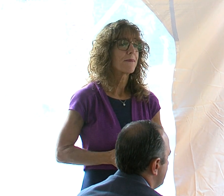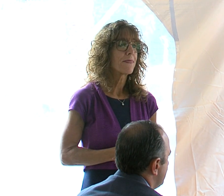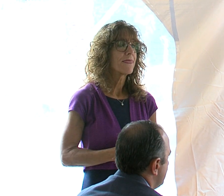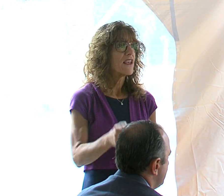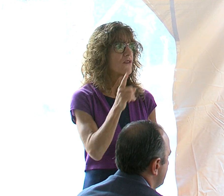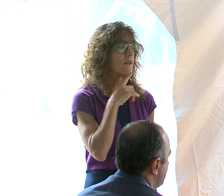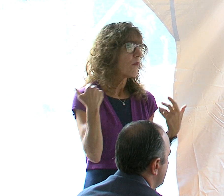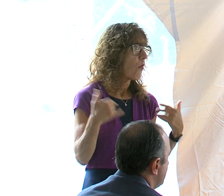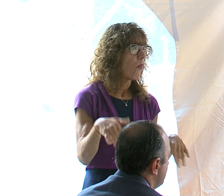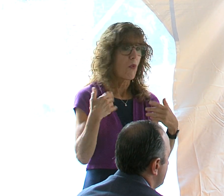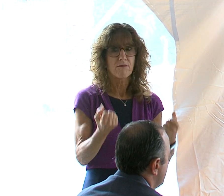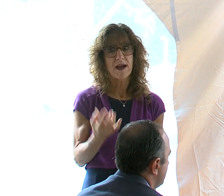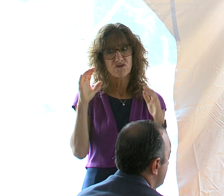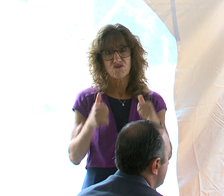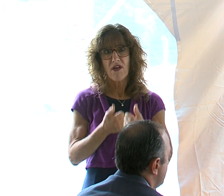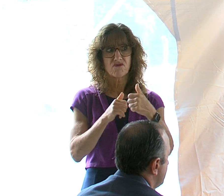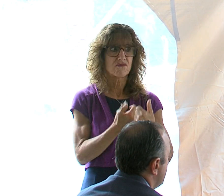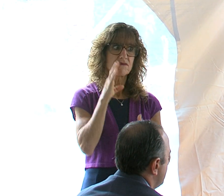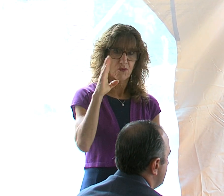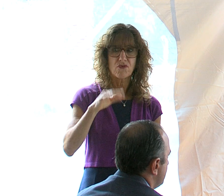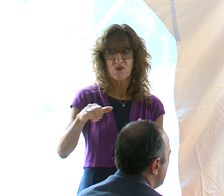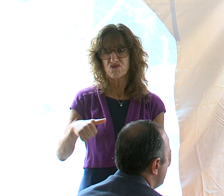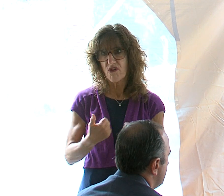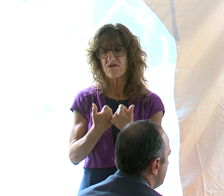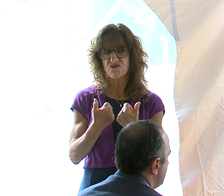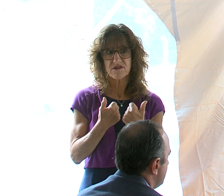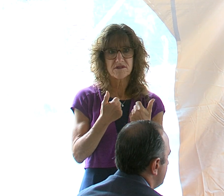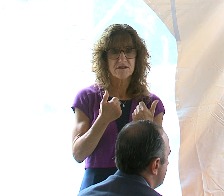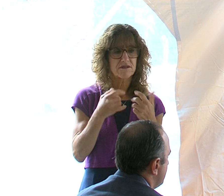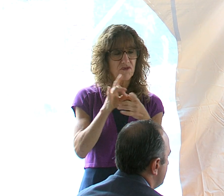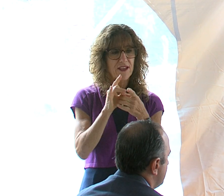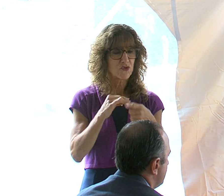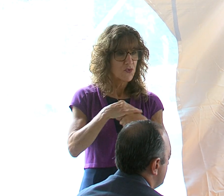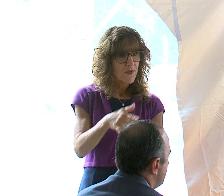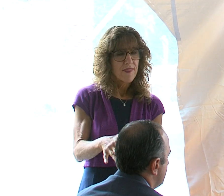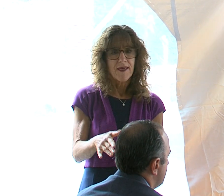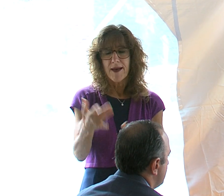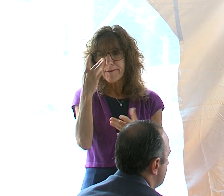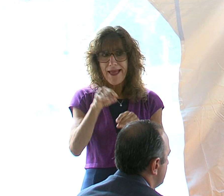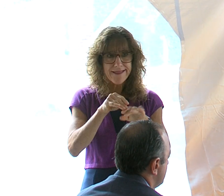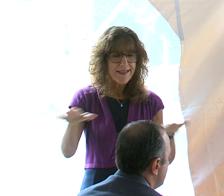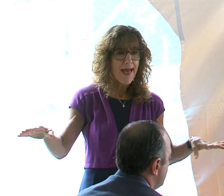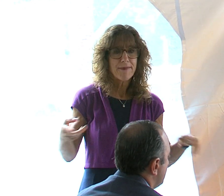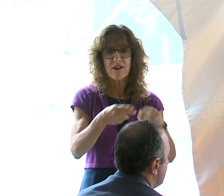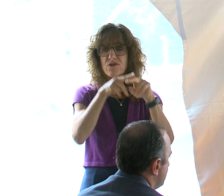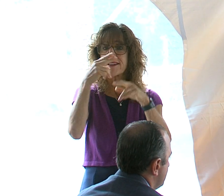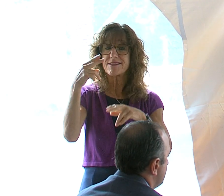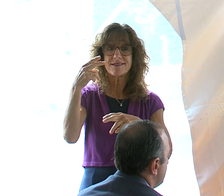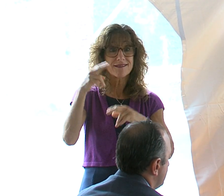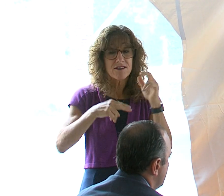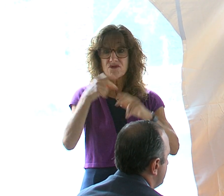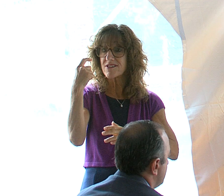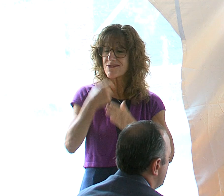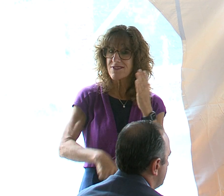been just a ton of challenges, though. And I think we all know those challenges as it relates to the pandemic, rising interest rates, construction costs, busting budgets.